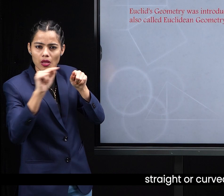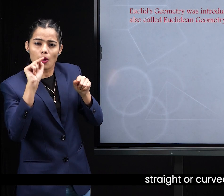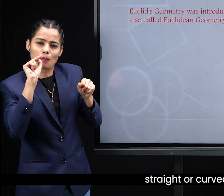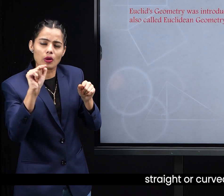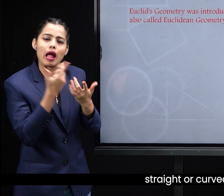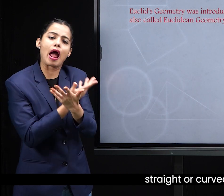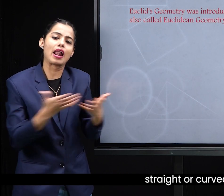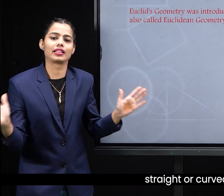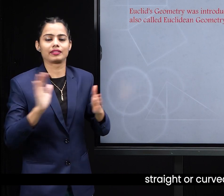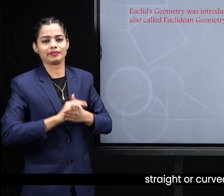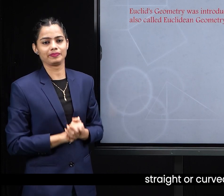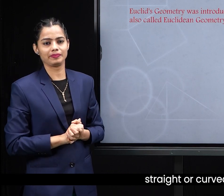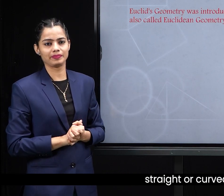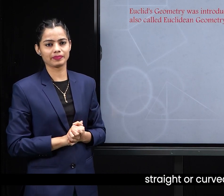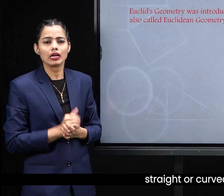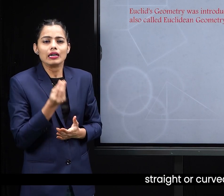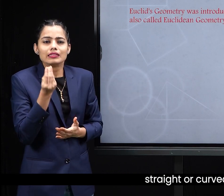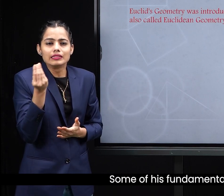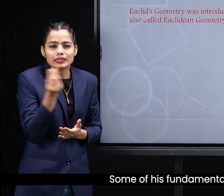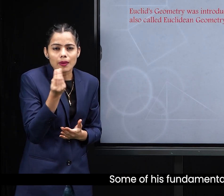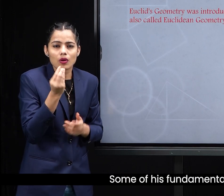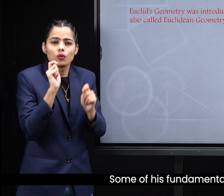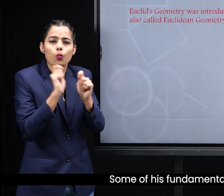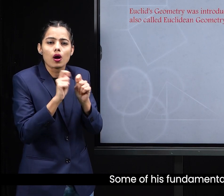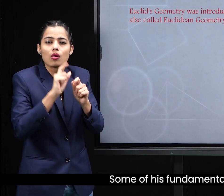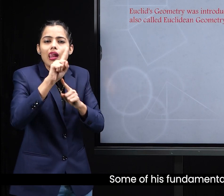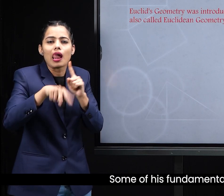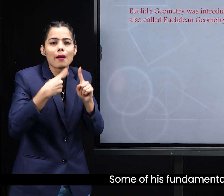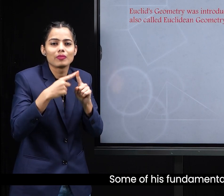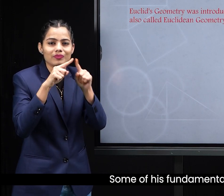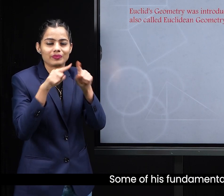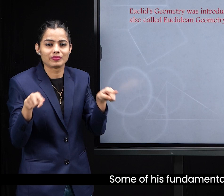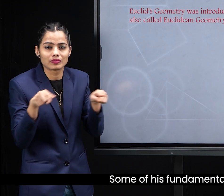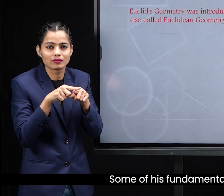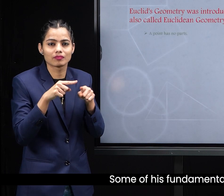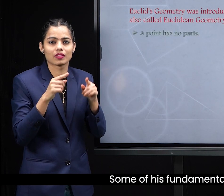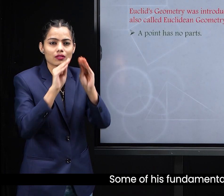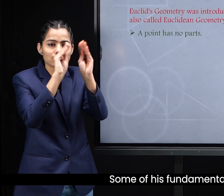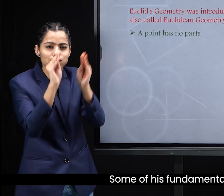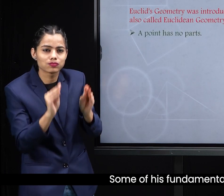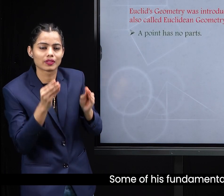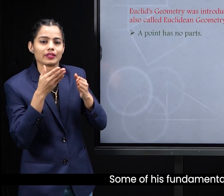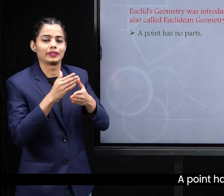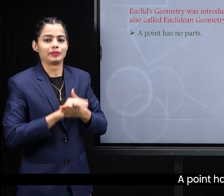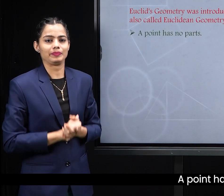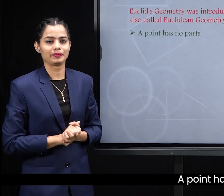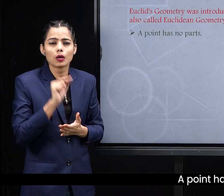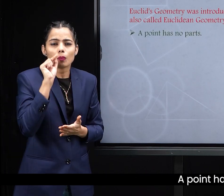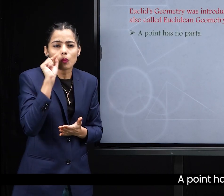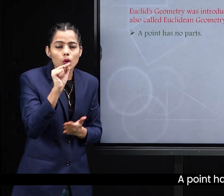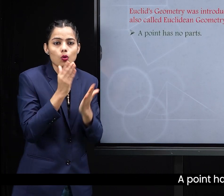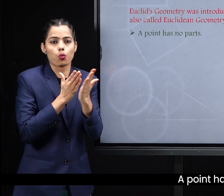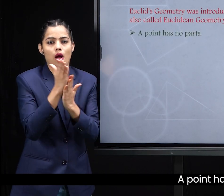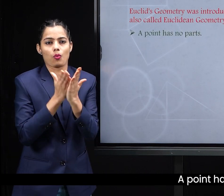lines, points, etc. Some of his fundamental about solid shapes are: